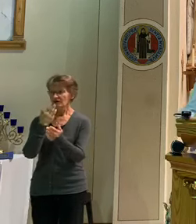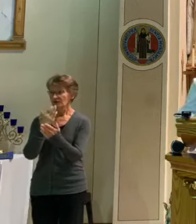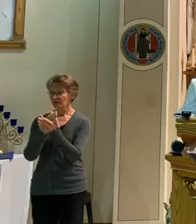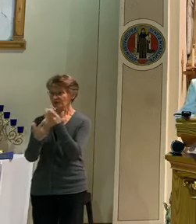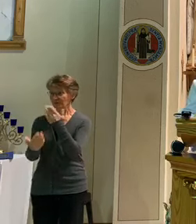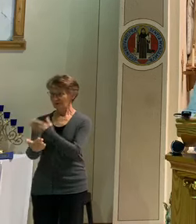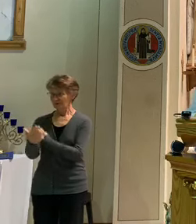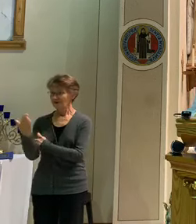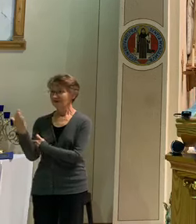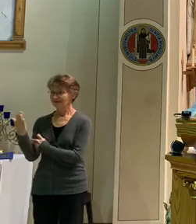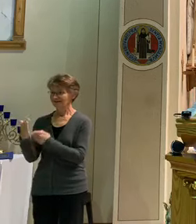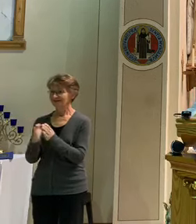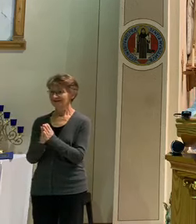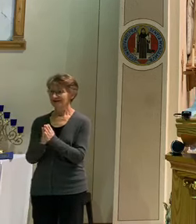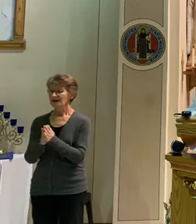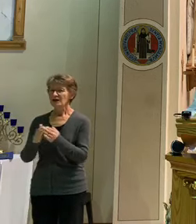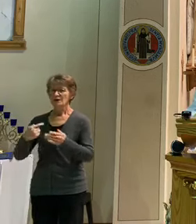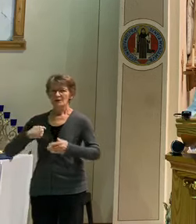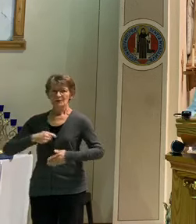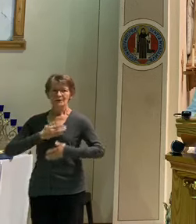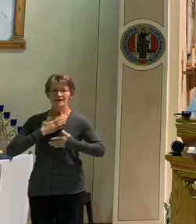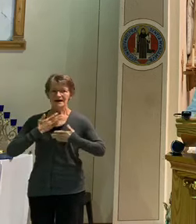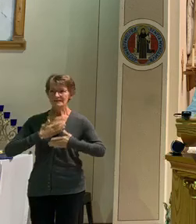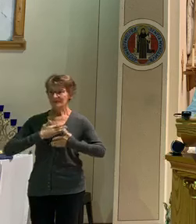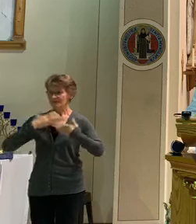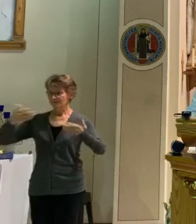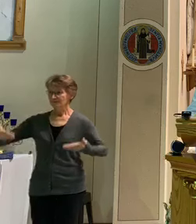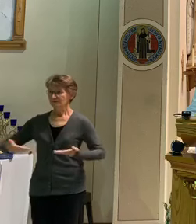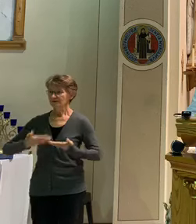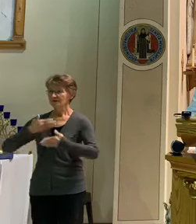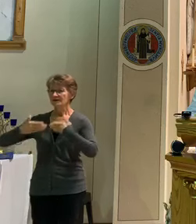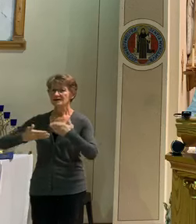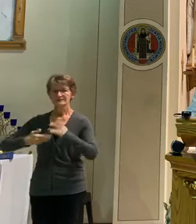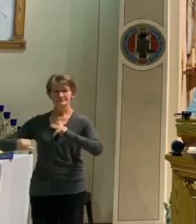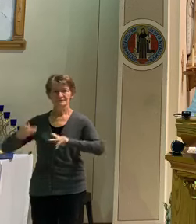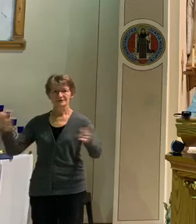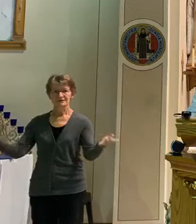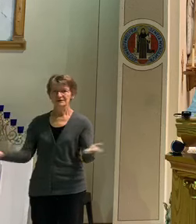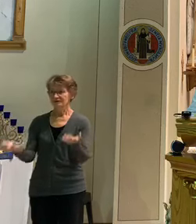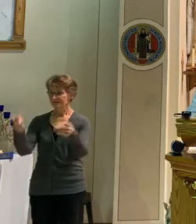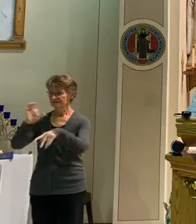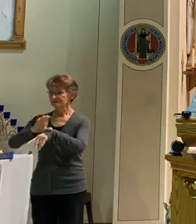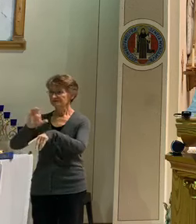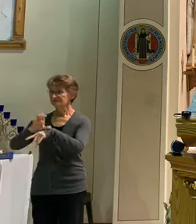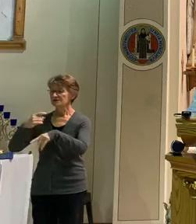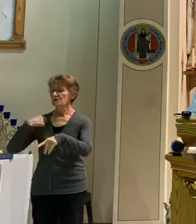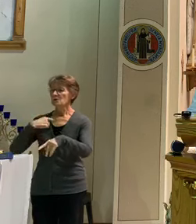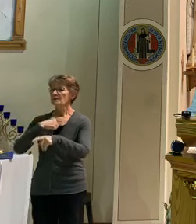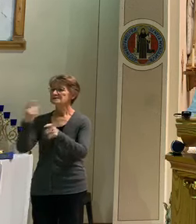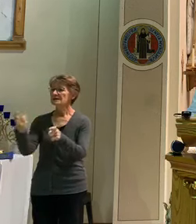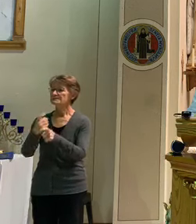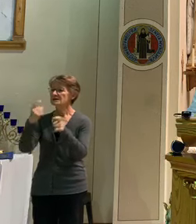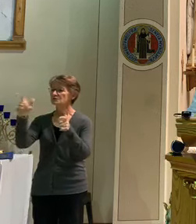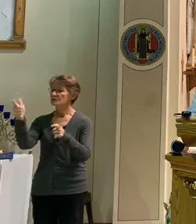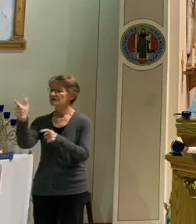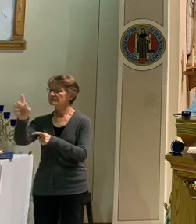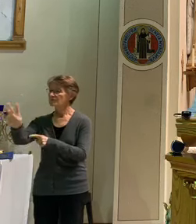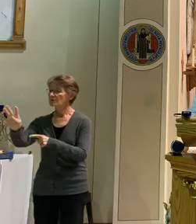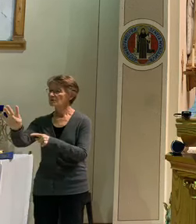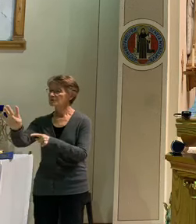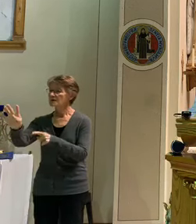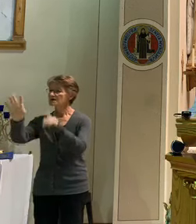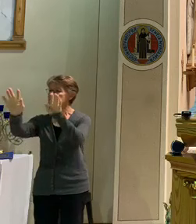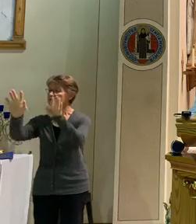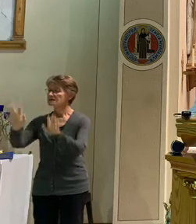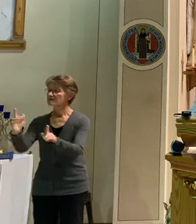Good morning. Good morning. We are happy to welcome our parishioners and guests to St. Joseph's as we celebrate the 24th Sunday